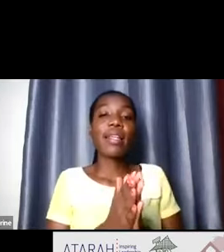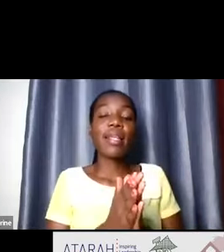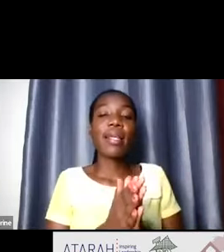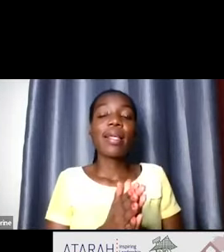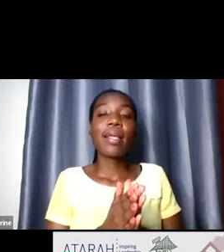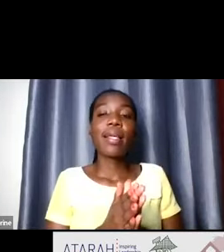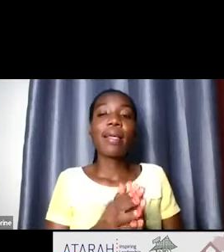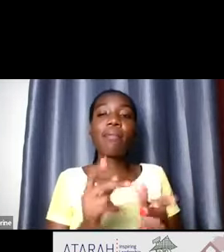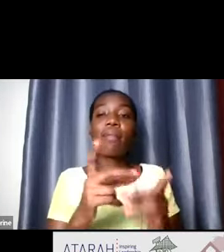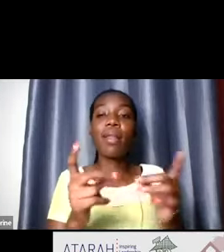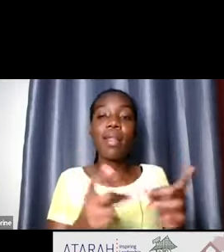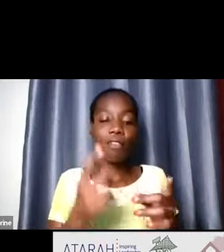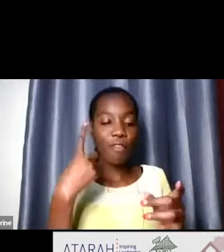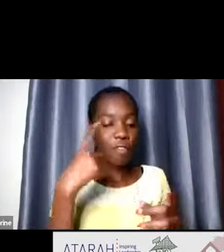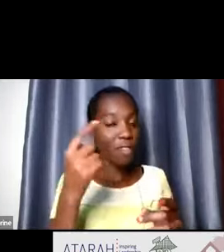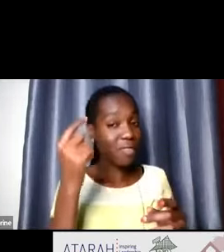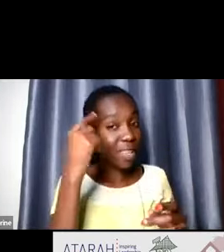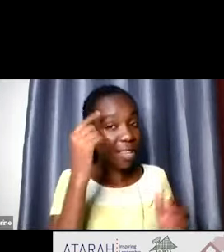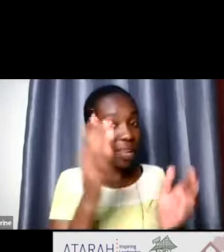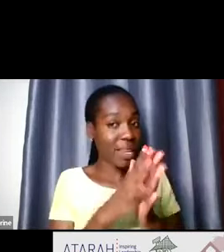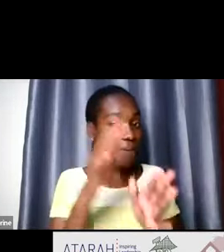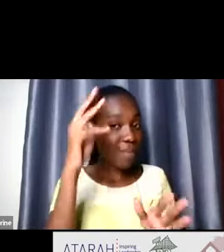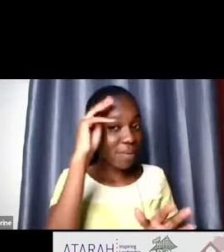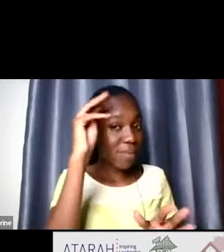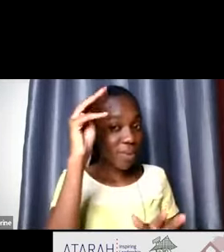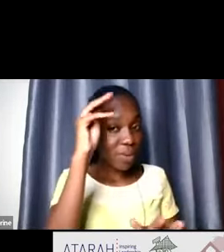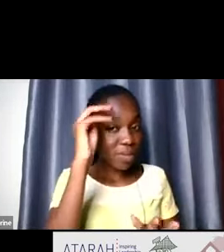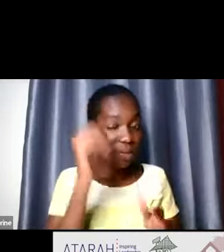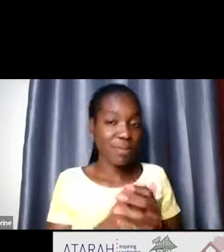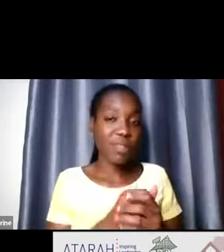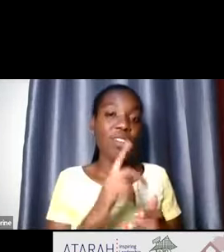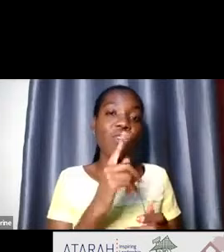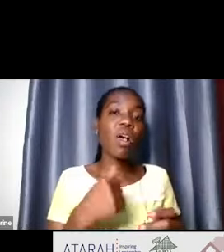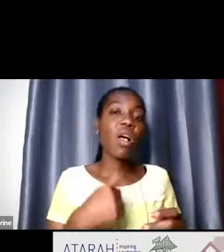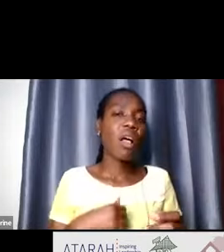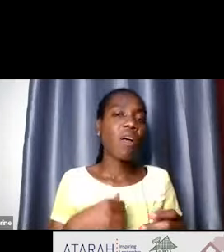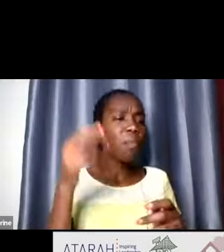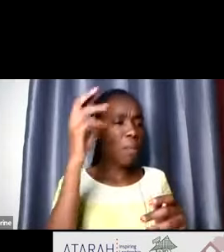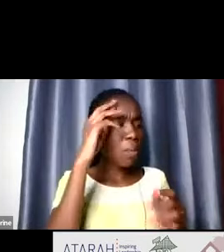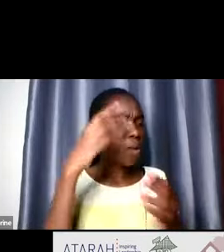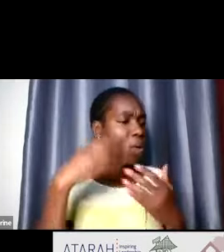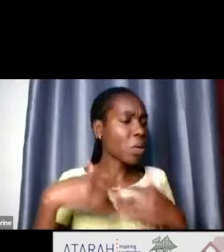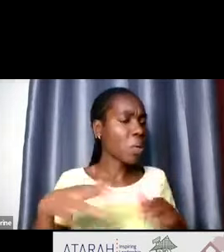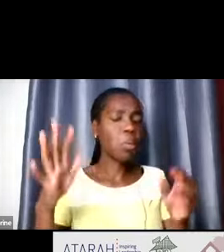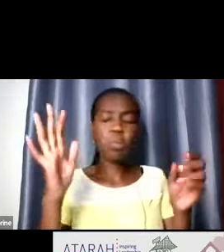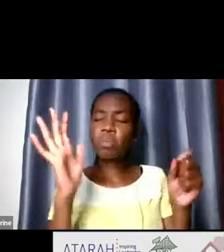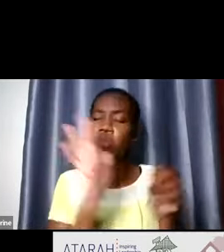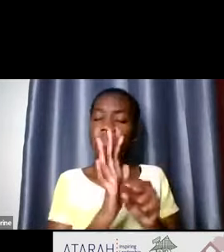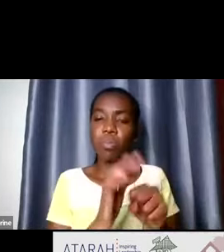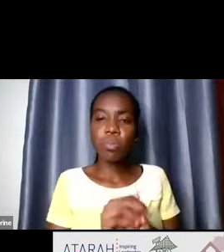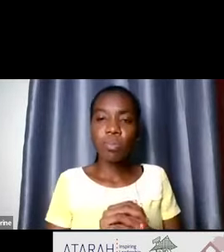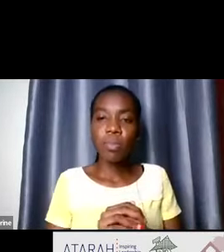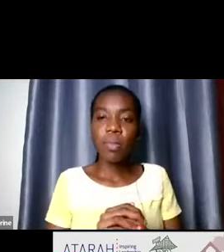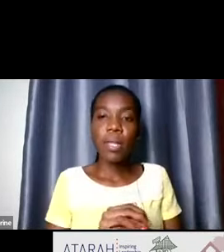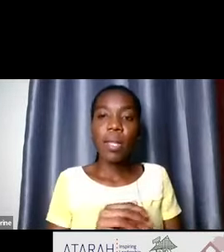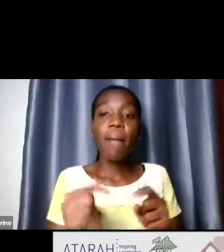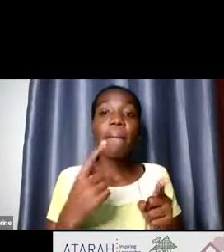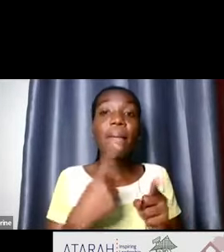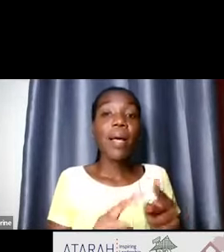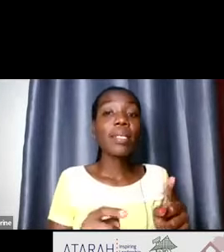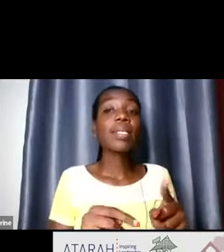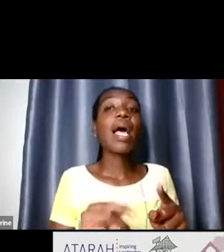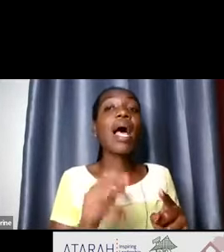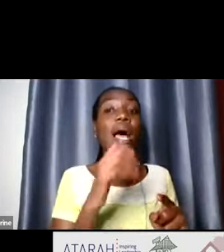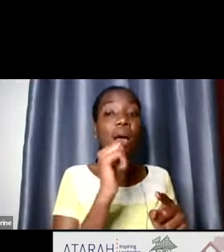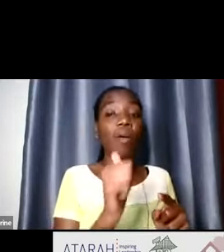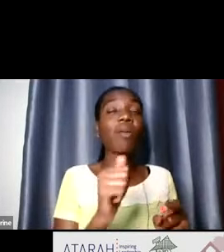for thinking and memory. So there is a lot more memory loss as compared to the alcohol. But alcohol, yes, does produce memory